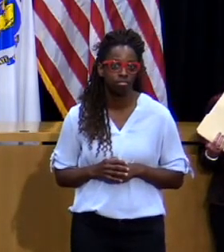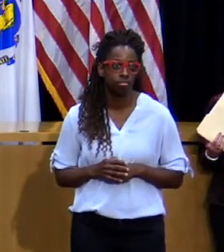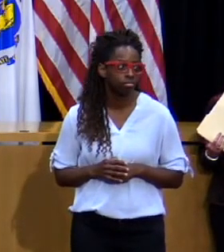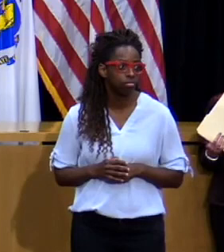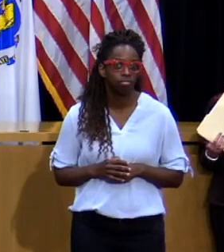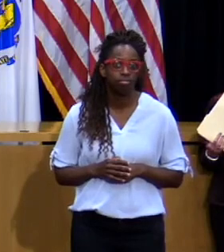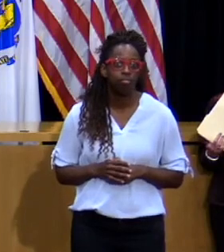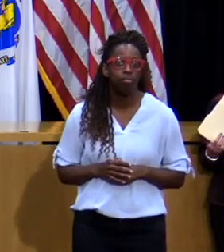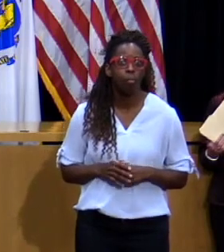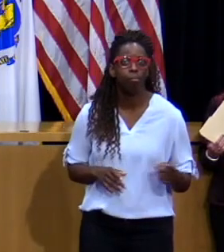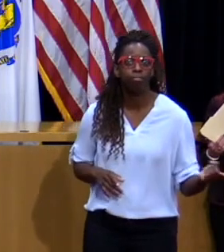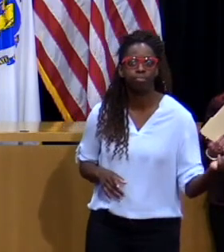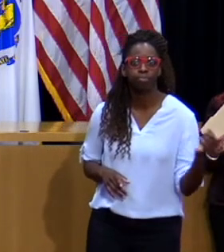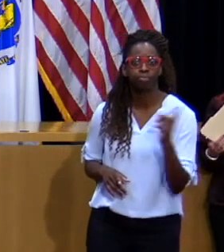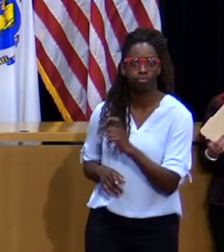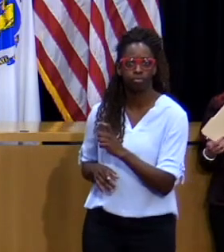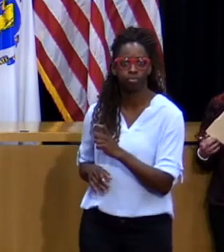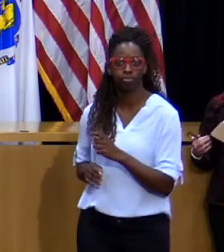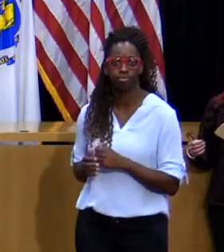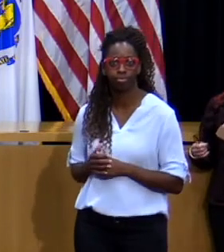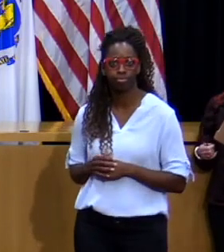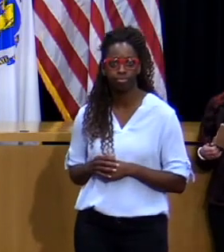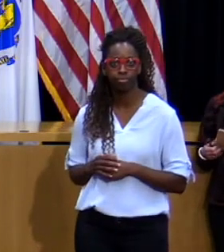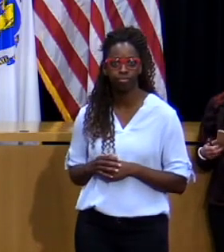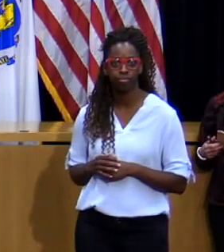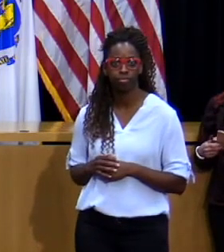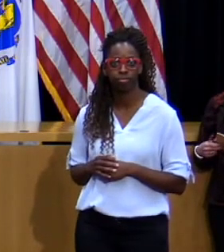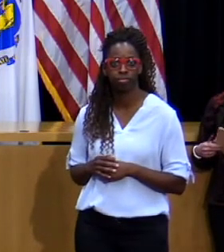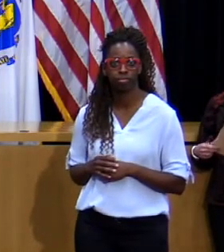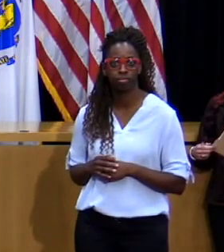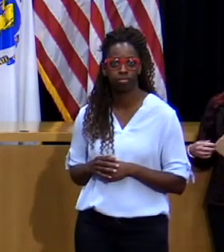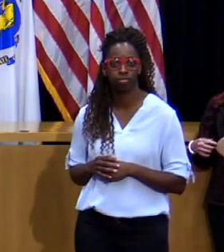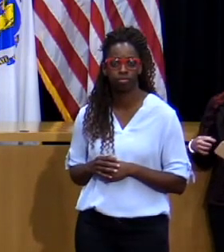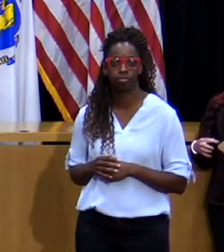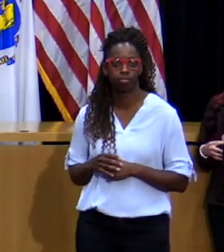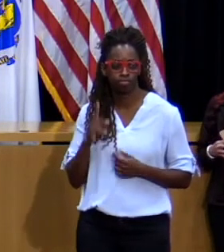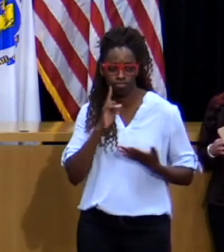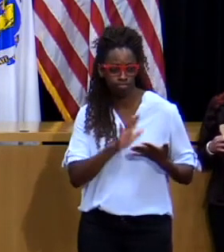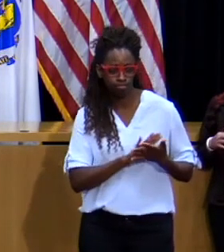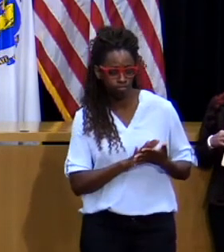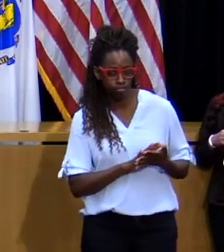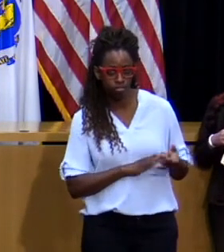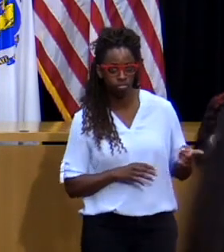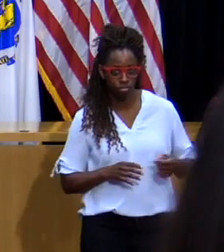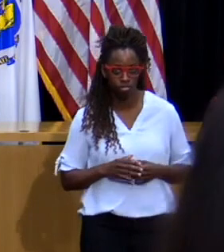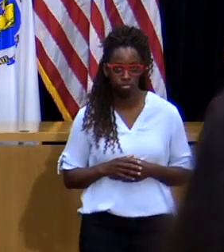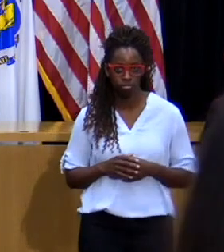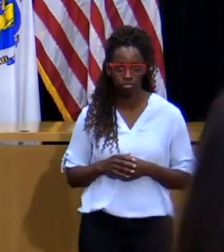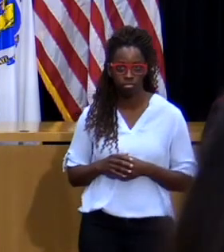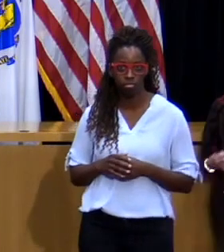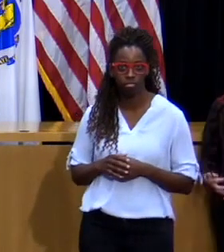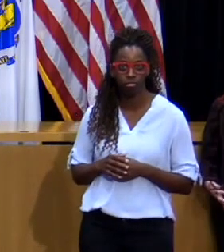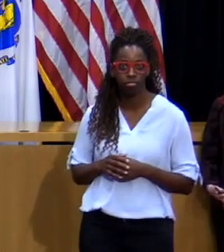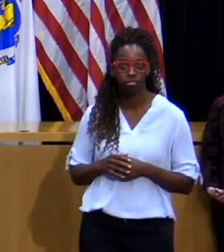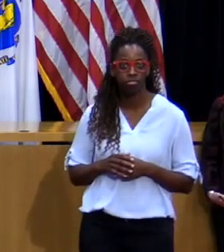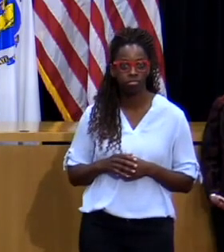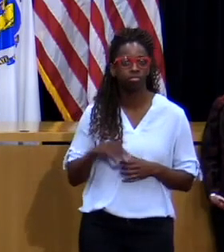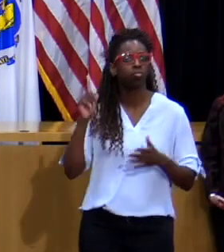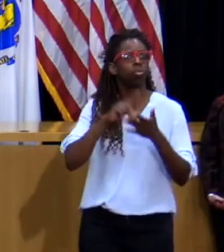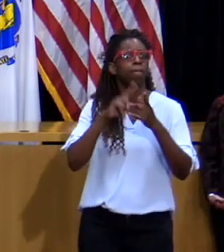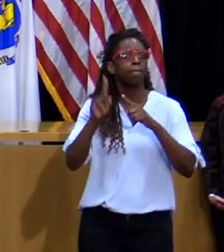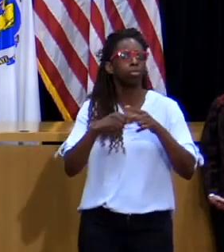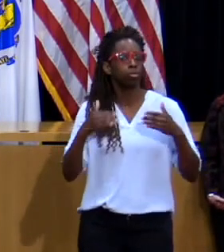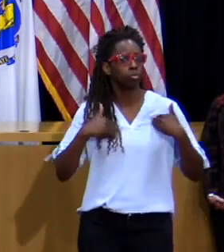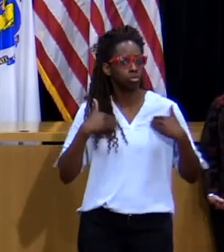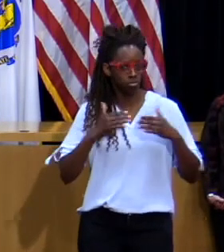younger students if a vaccine candidate is approved that works or is safe for younger people? So right now, we